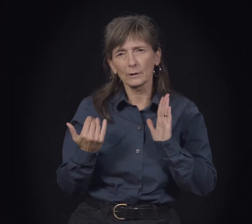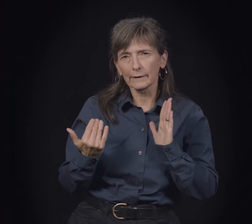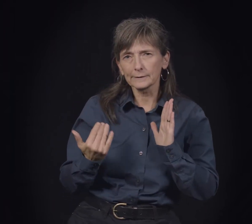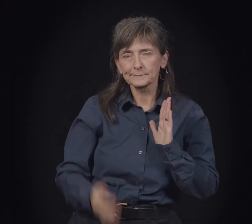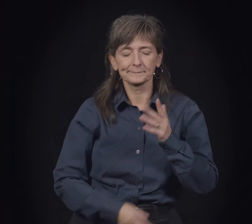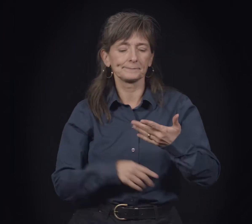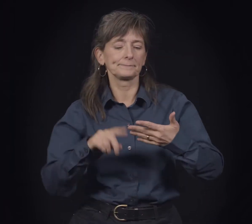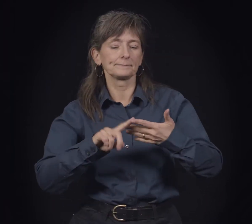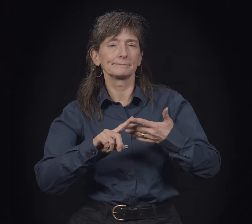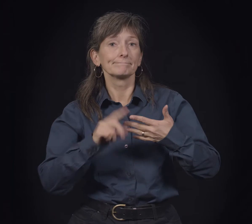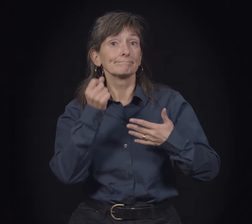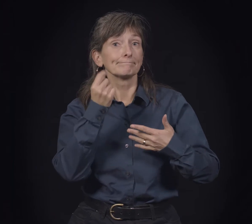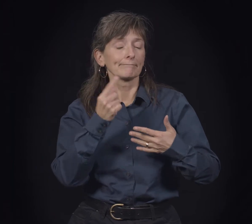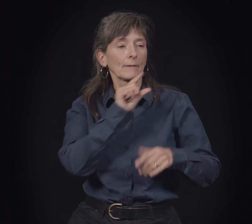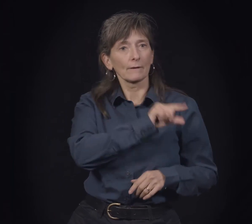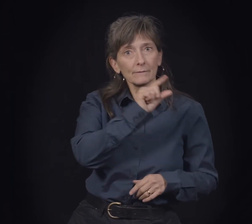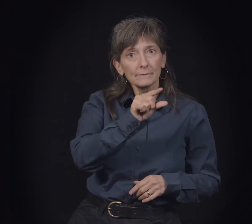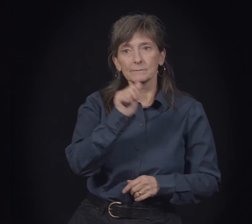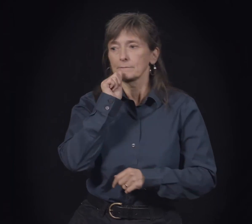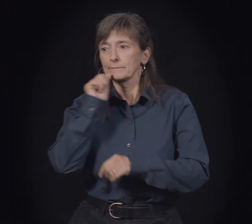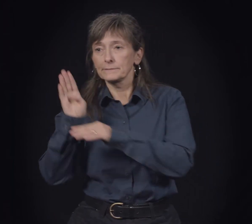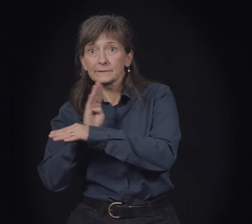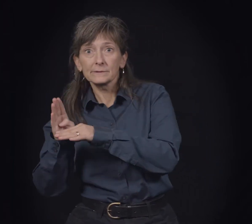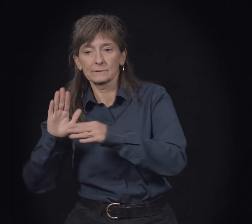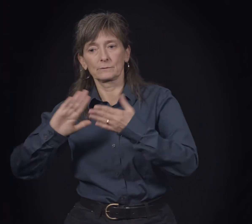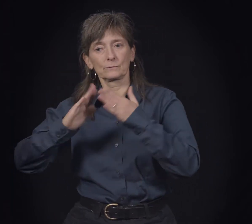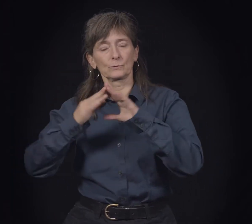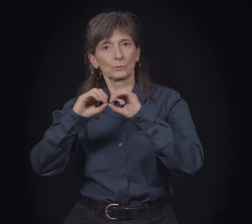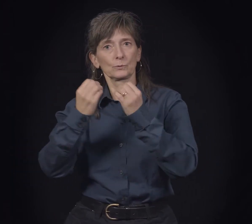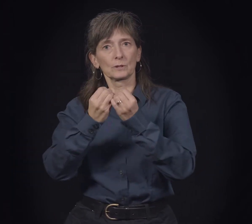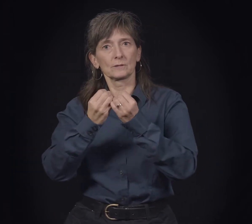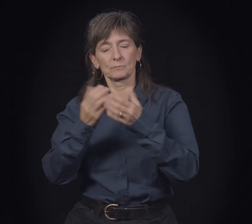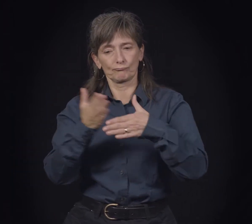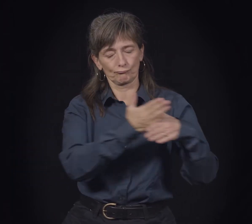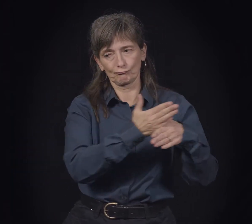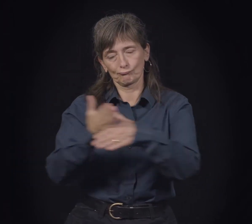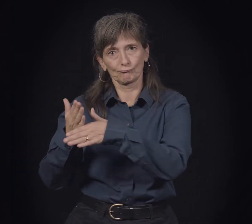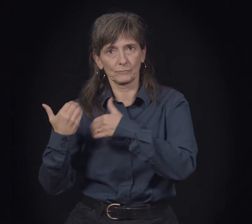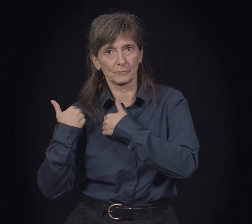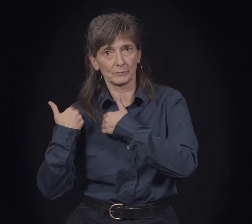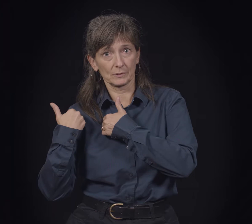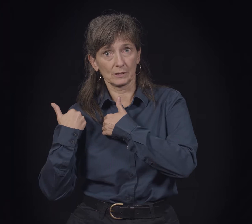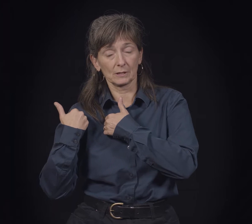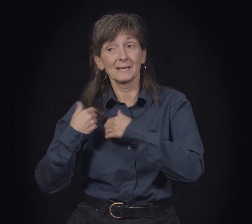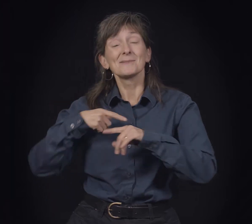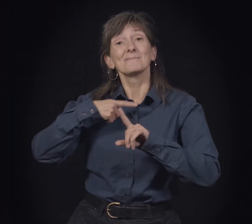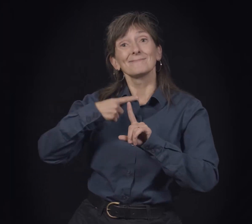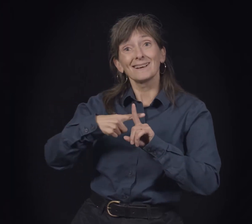Keeping in mind the shared responsibility of government, private sector, and community partners, as well as rural-urban